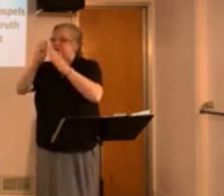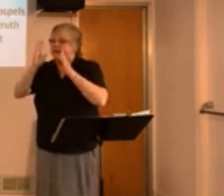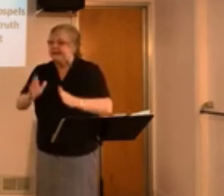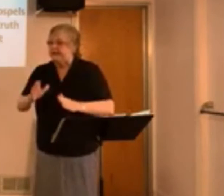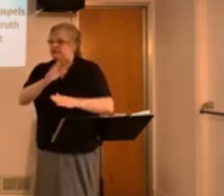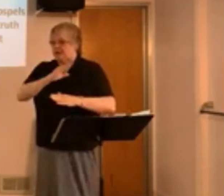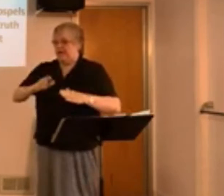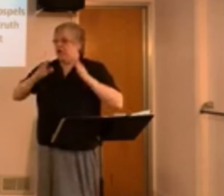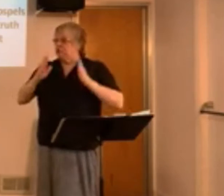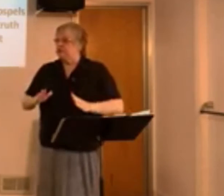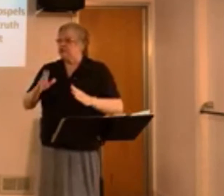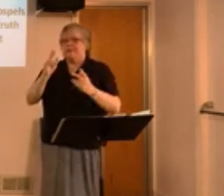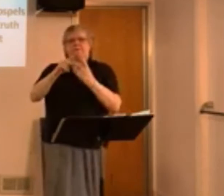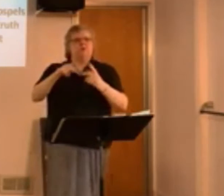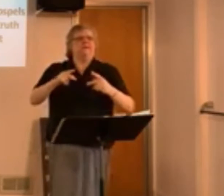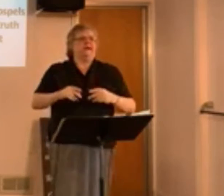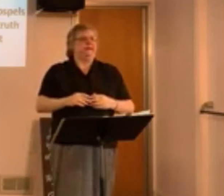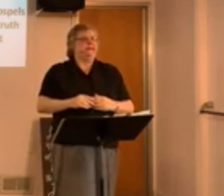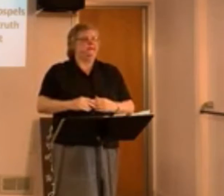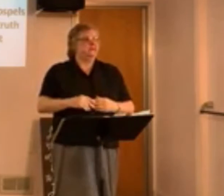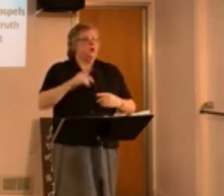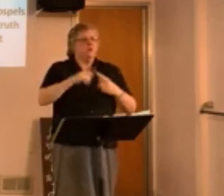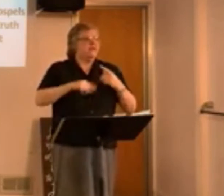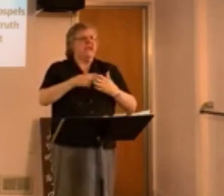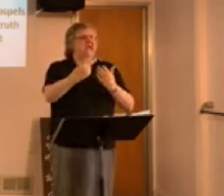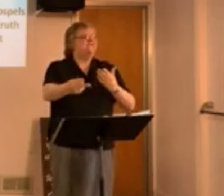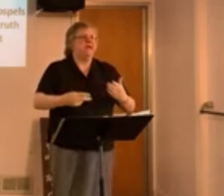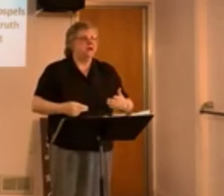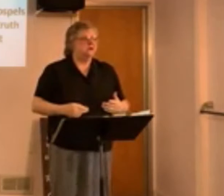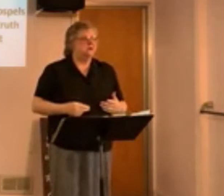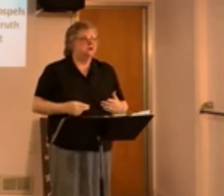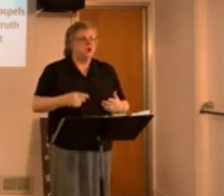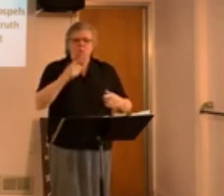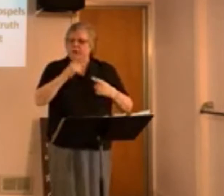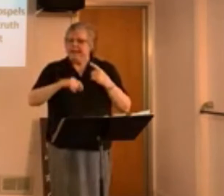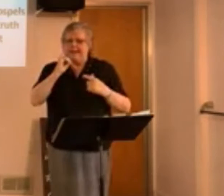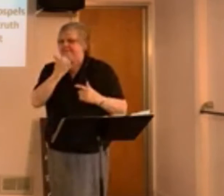Christians are perfect. And we're not allowed to make any